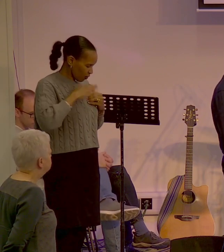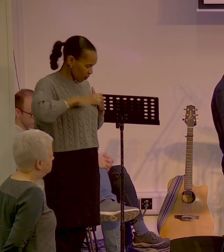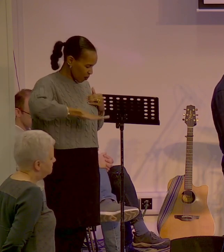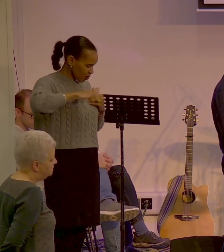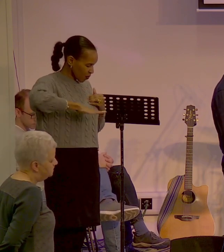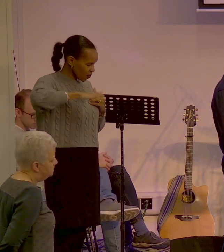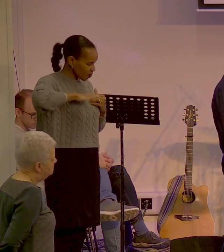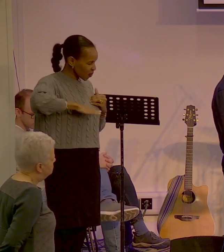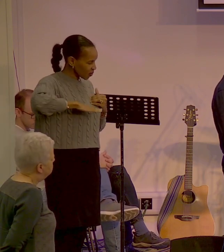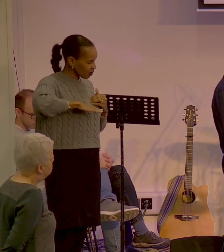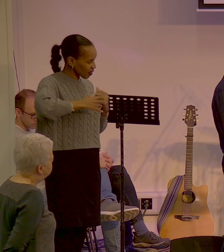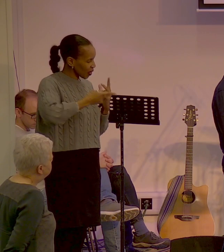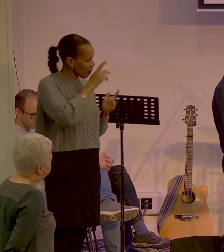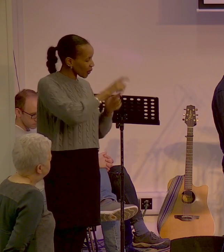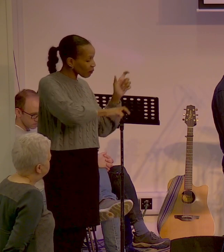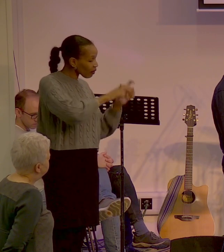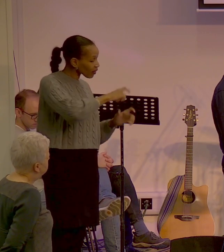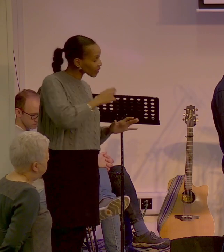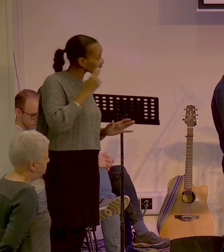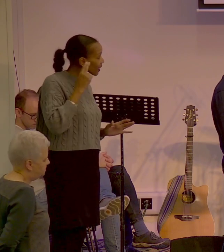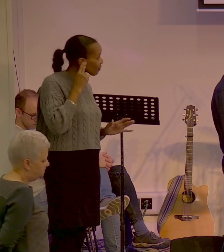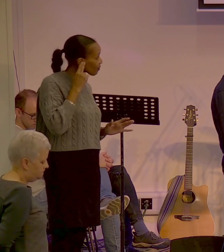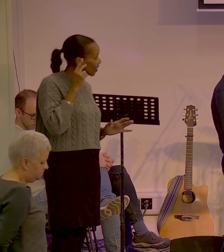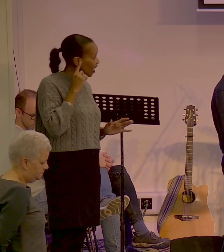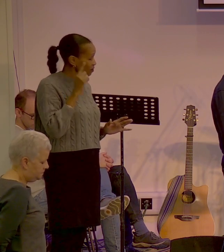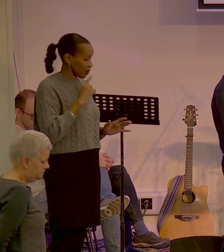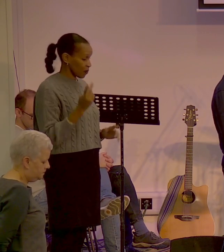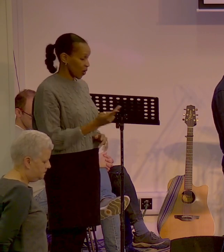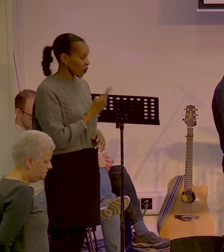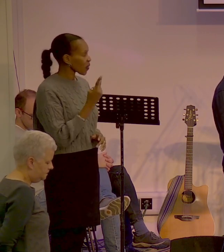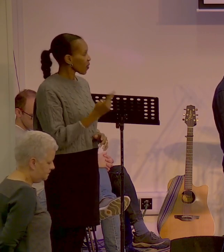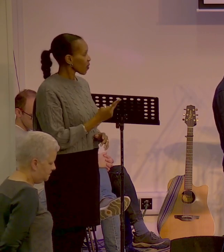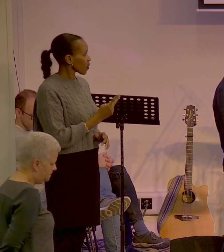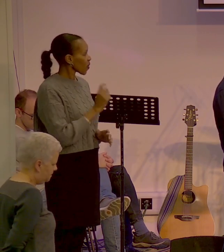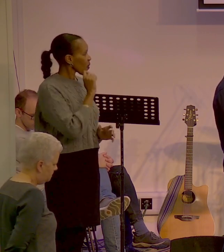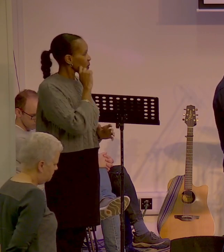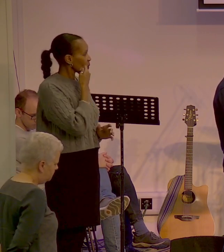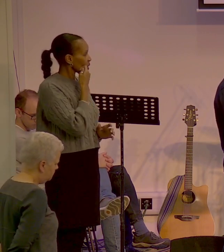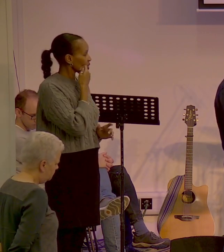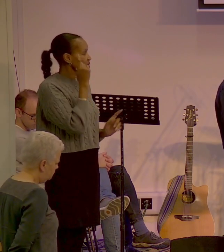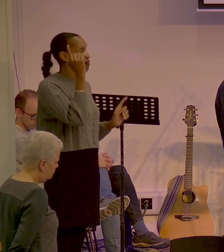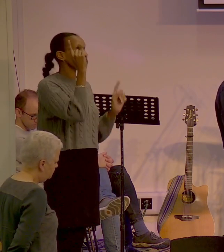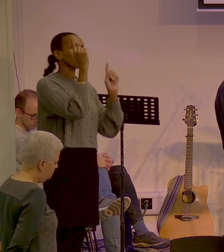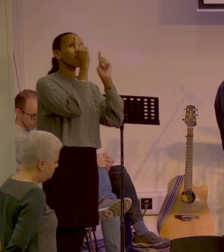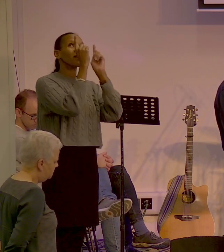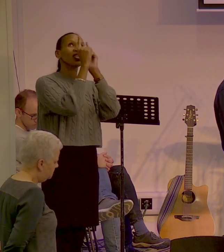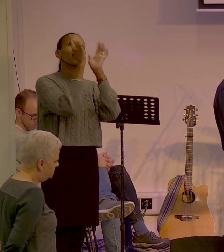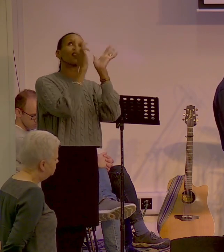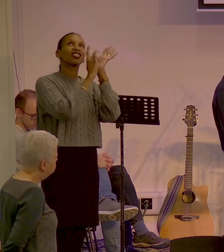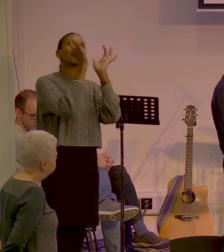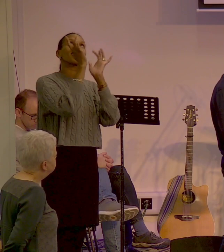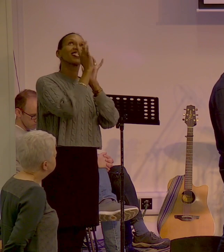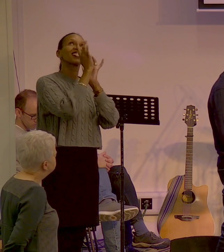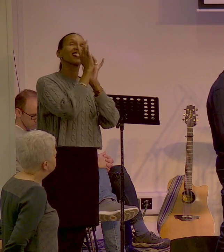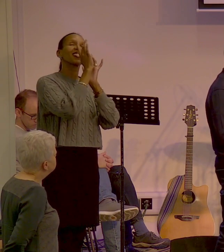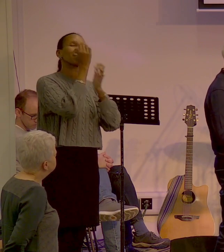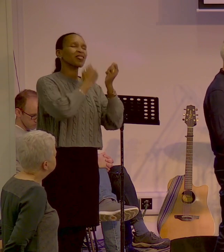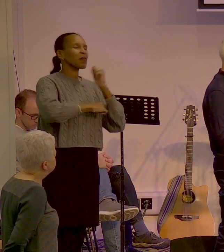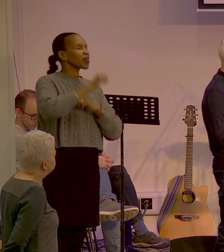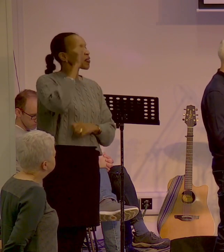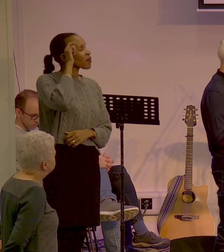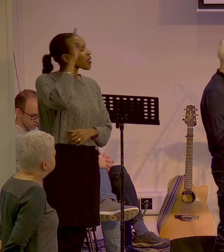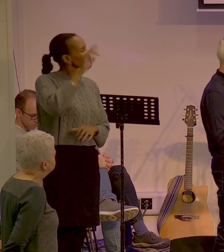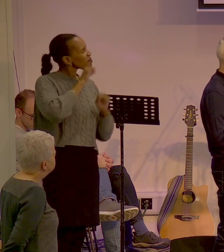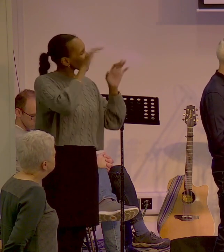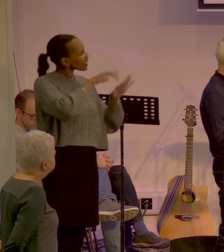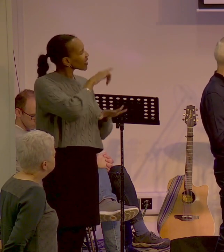people, deaf and hearing people, might meet Jesus and come to know him. Bless her.